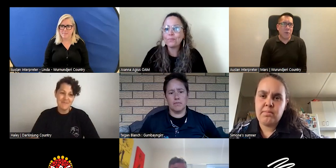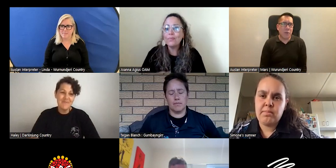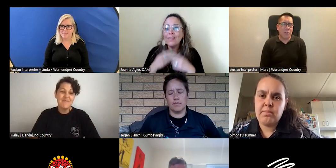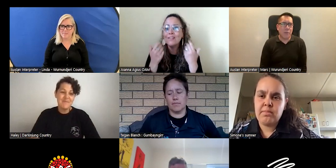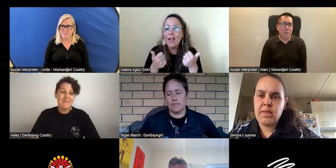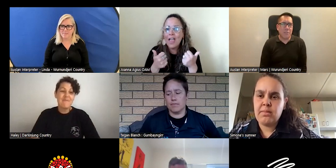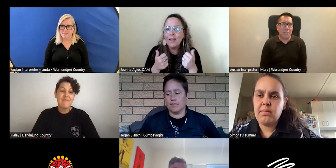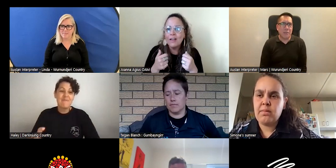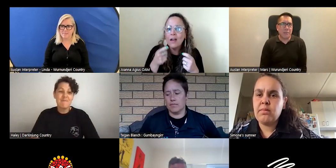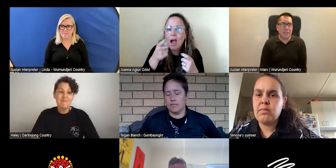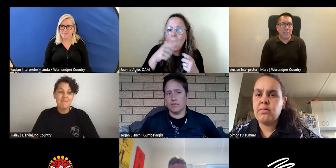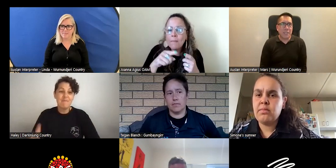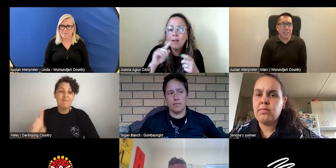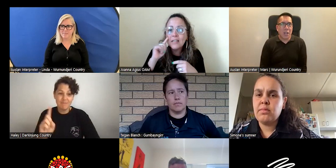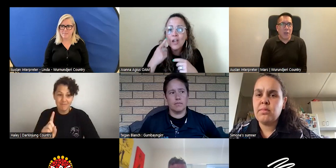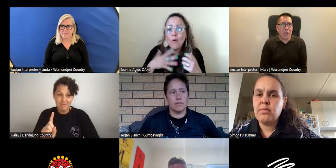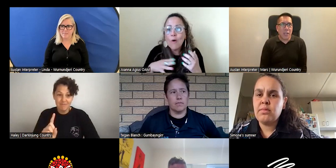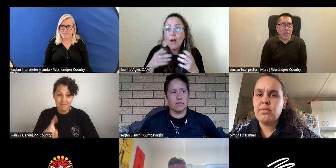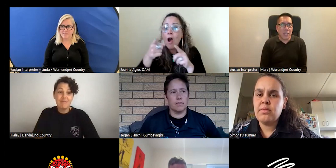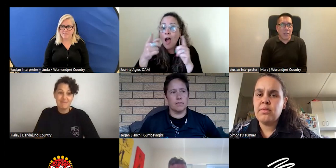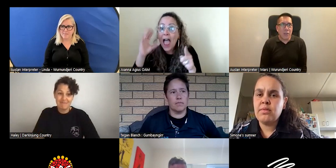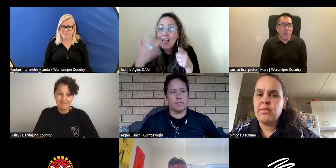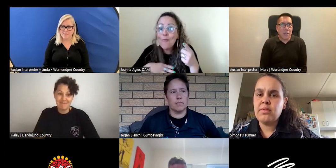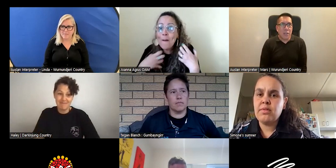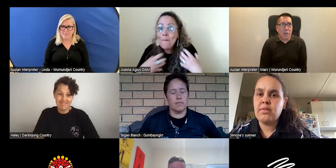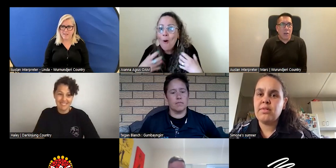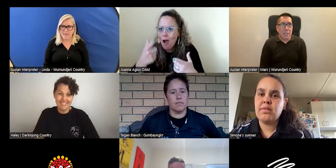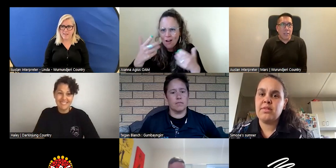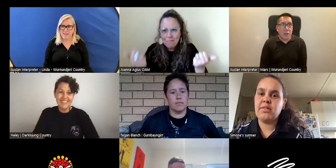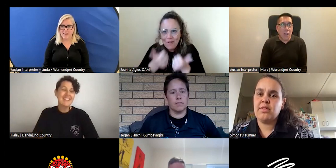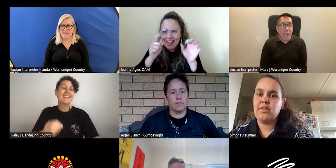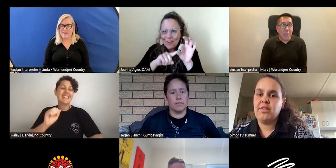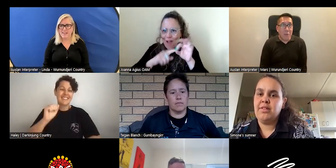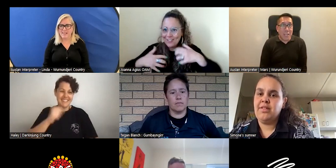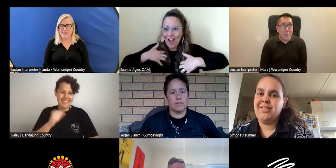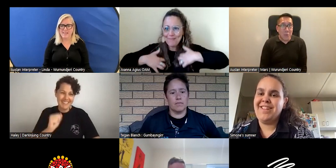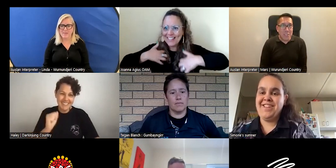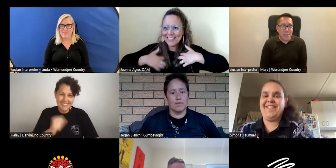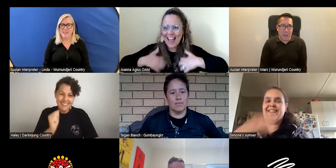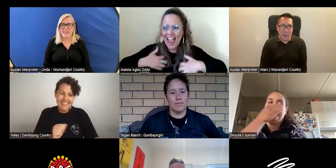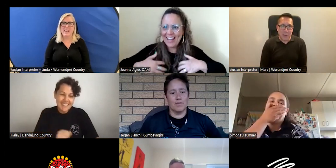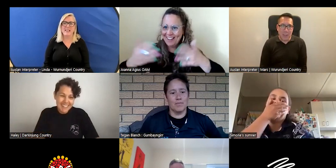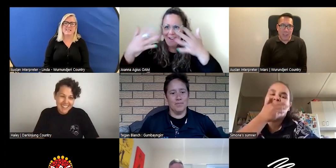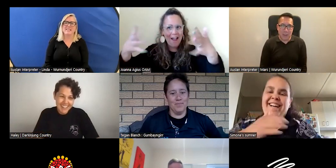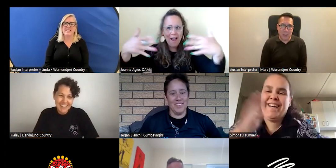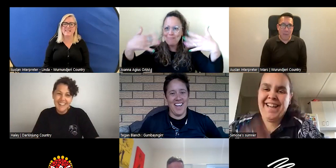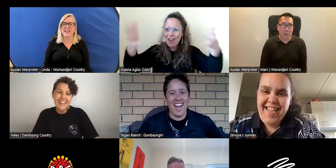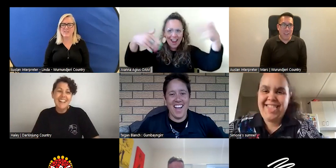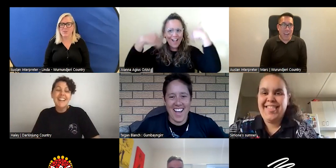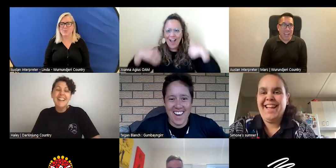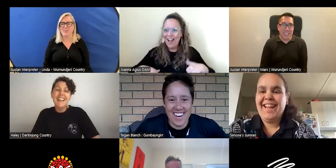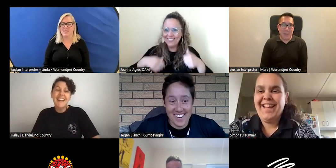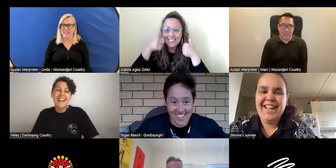famous quote that people say. Okay, now, Tegan. Hayley, you want to ask more questions? Wow, you're on a